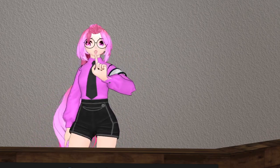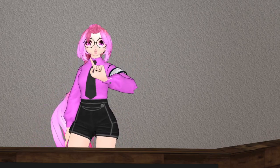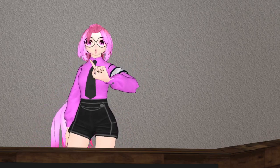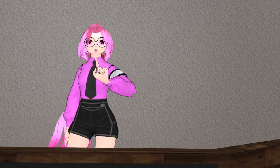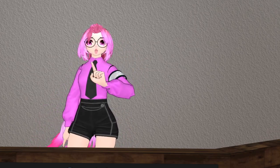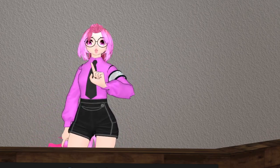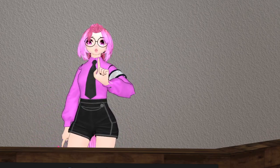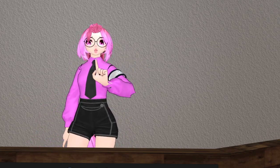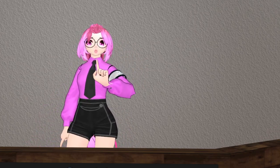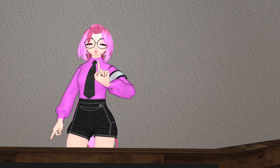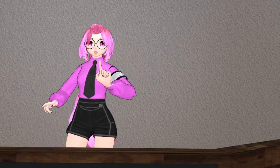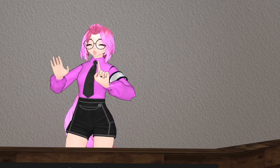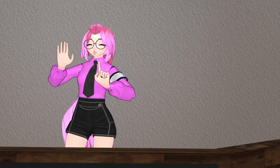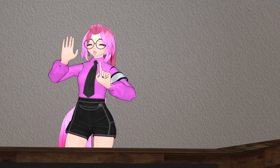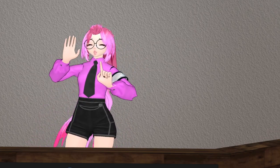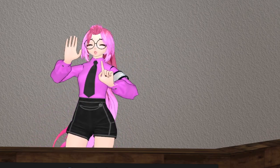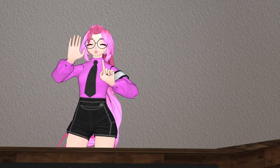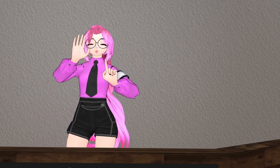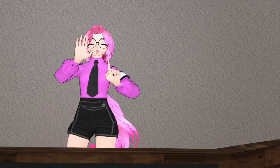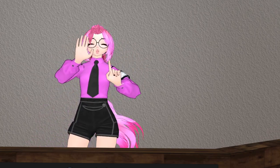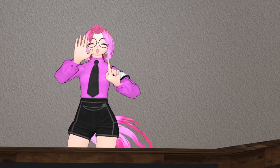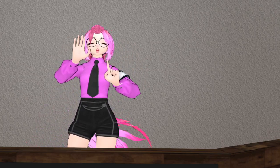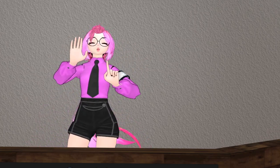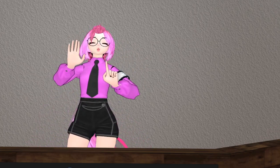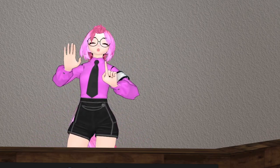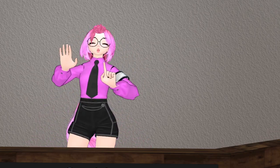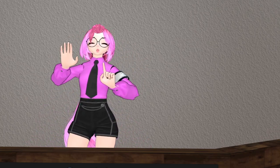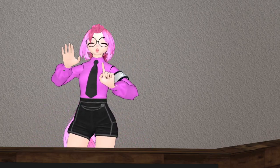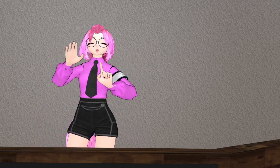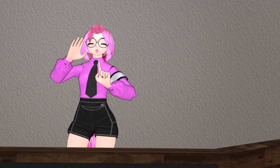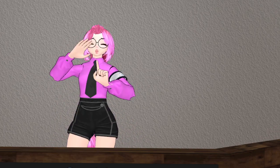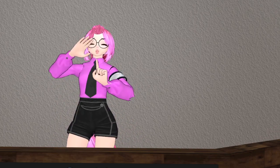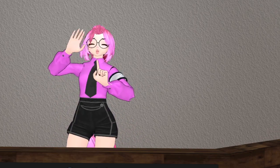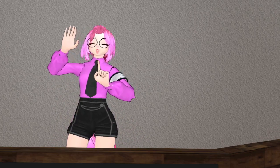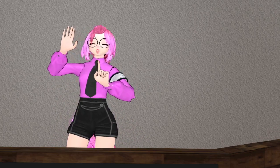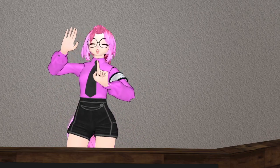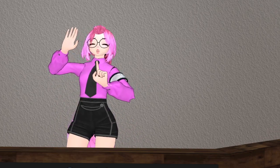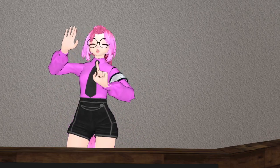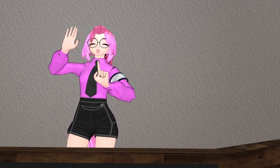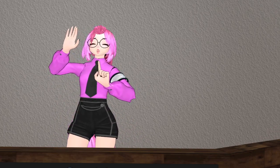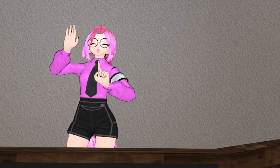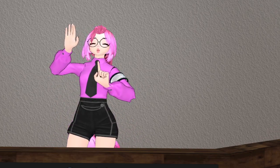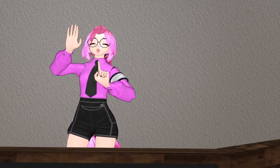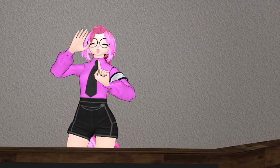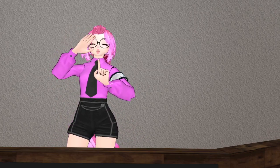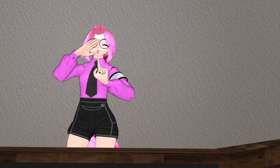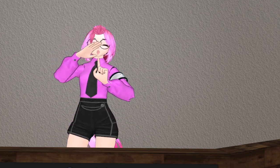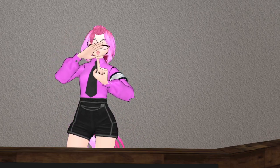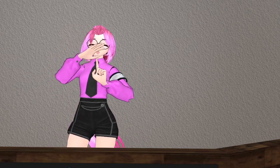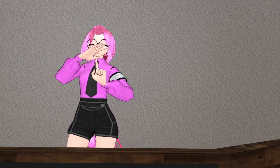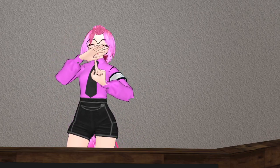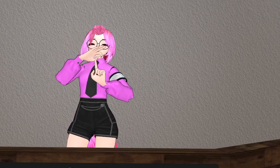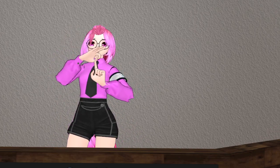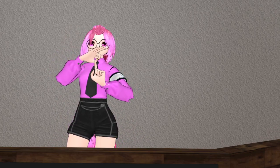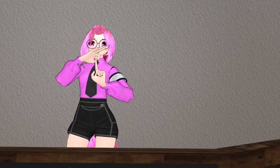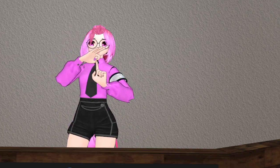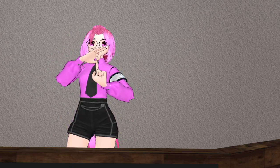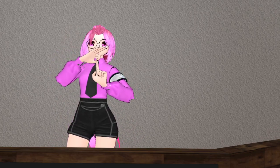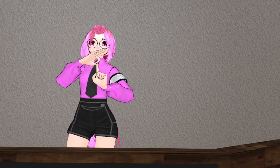so you have a person standing, and then and then you're gonna have a F hand. You're gonna take that